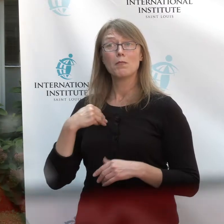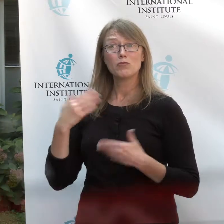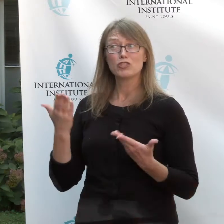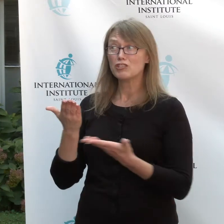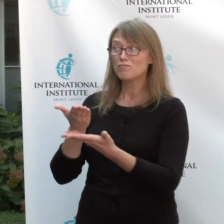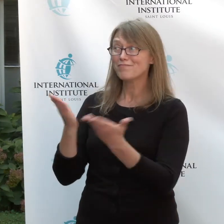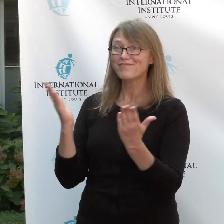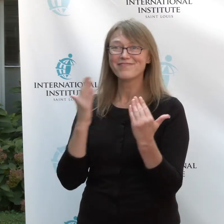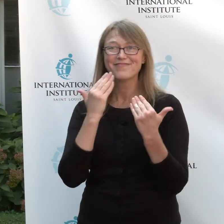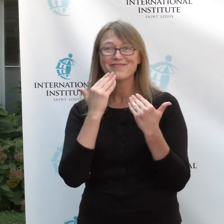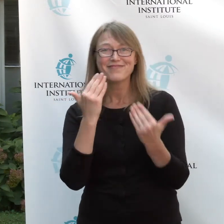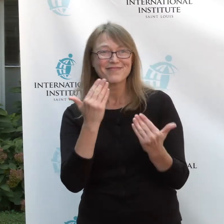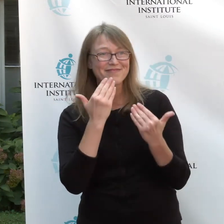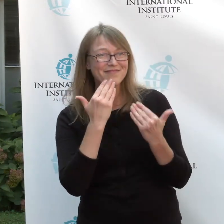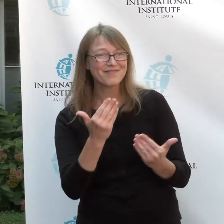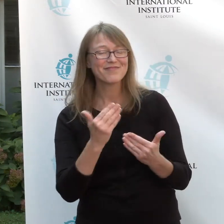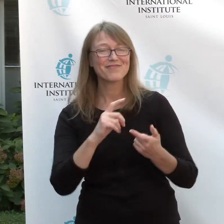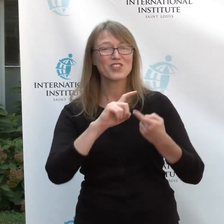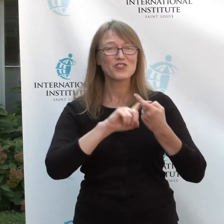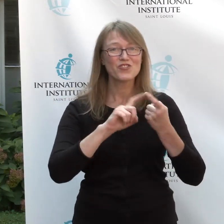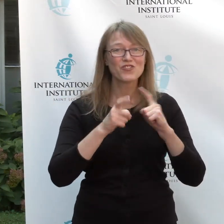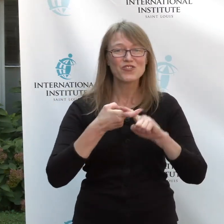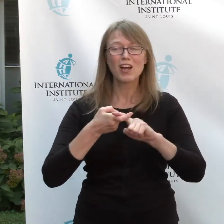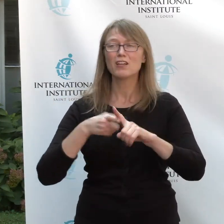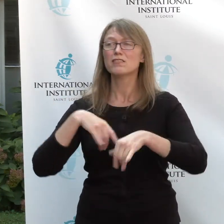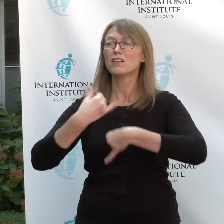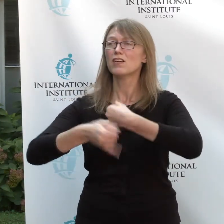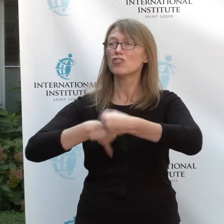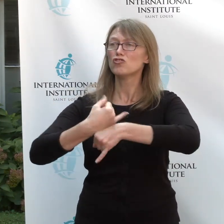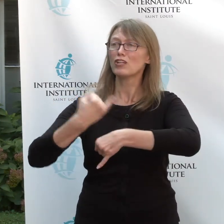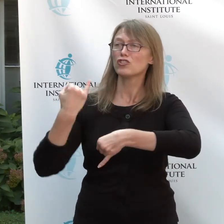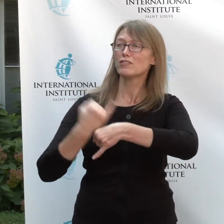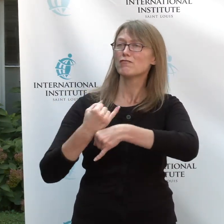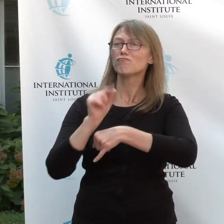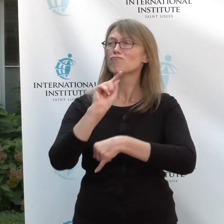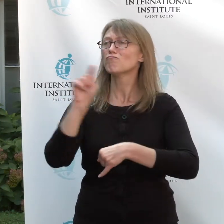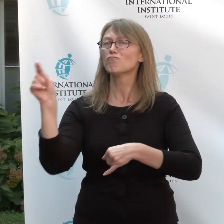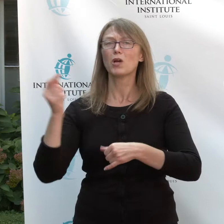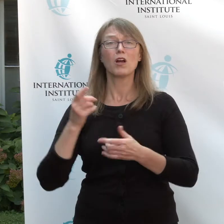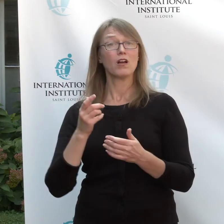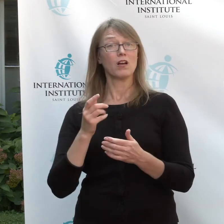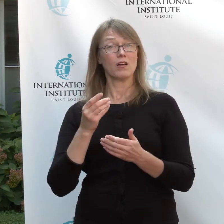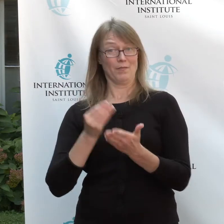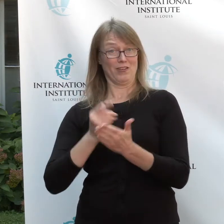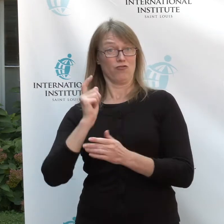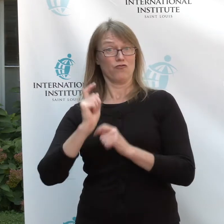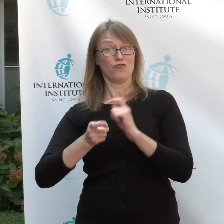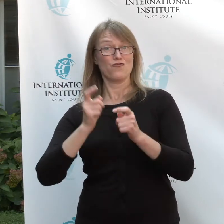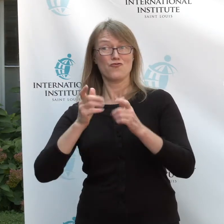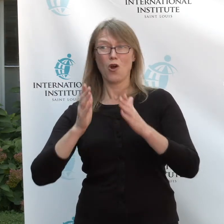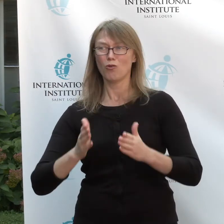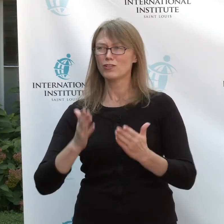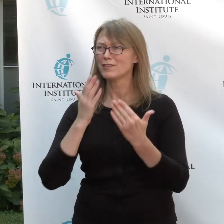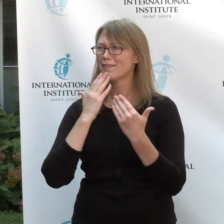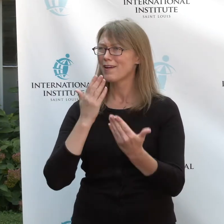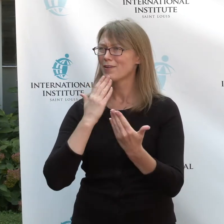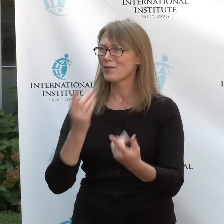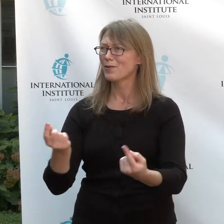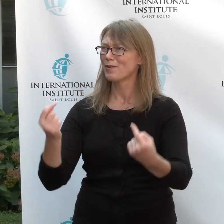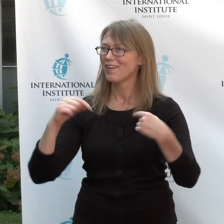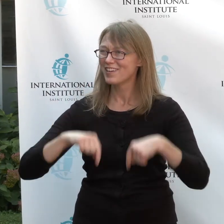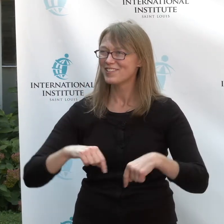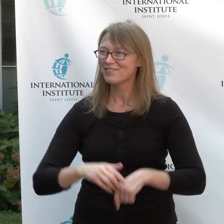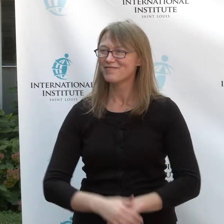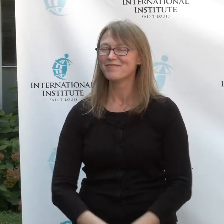present, friends of the International Institute, donors. Well, thank you all for being here